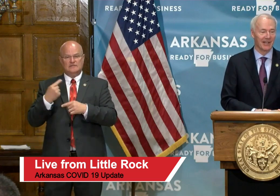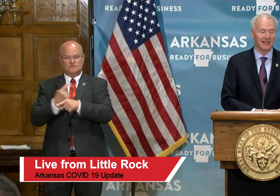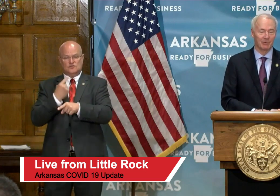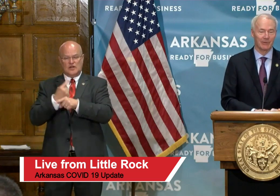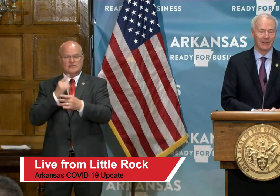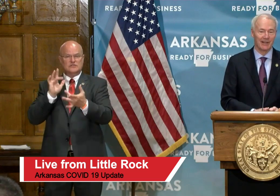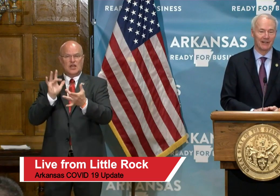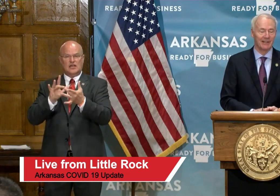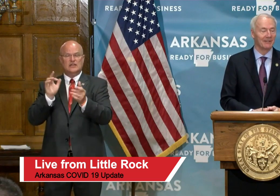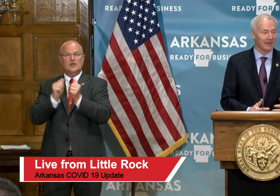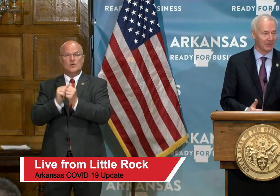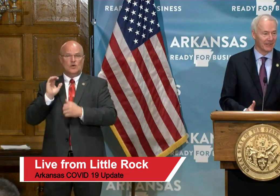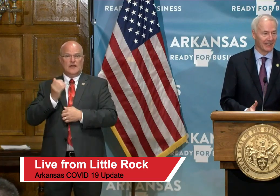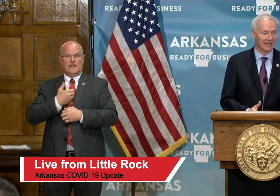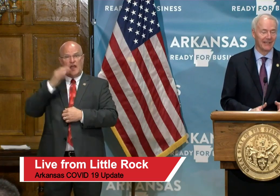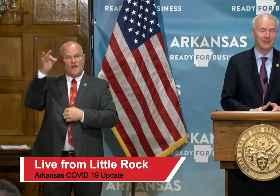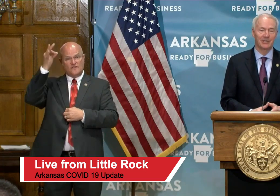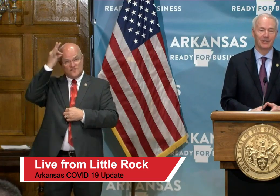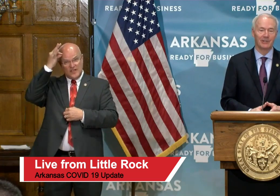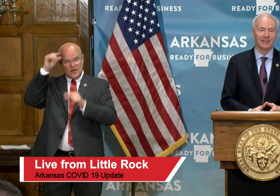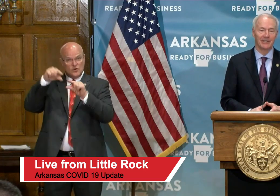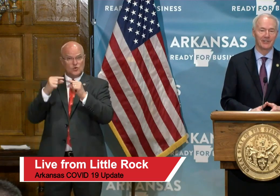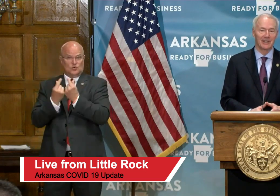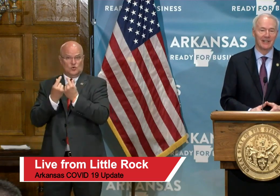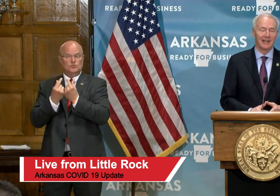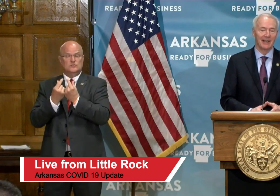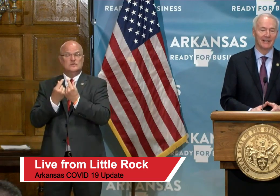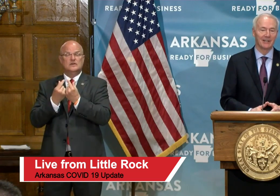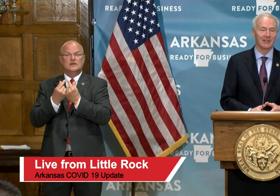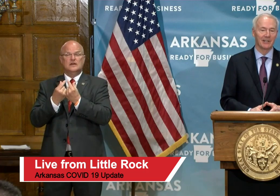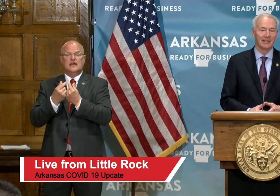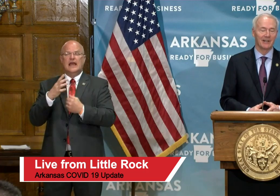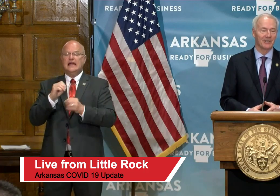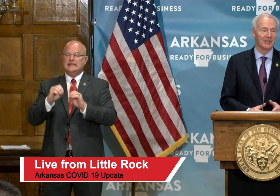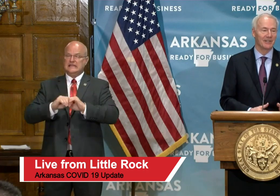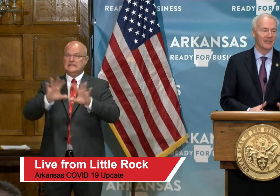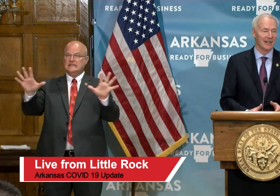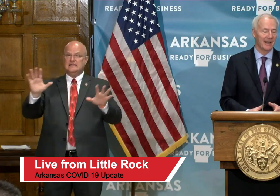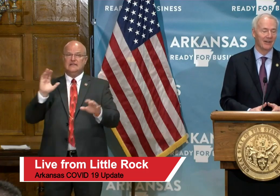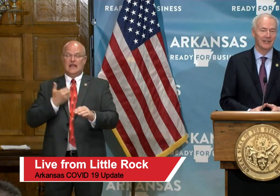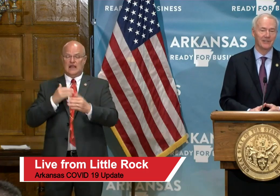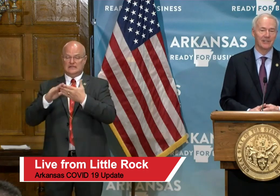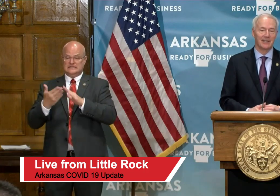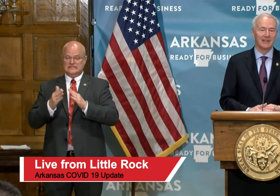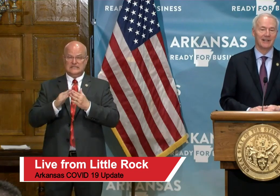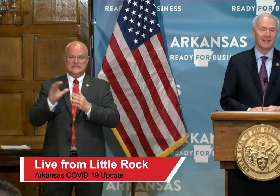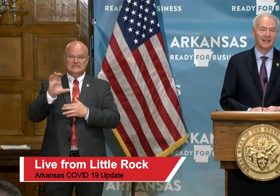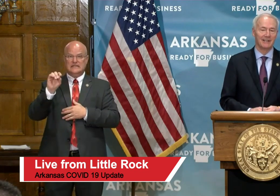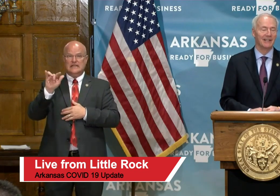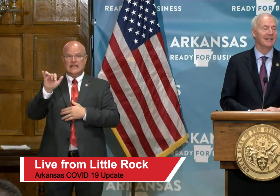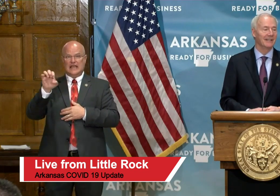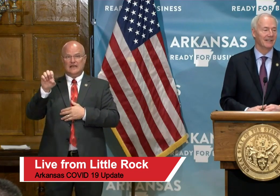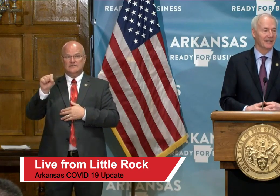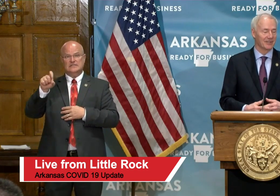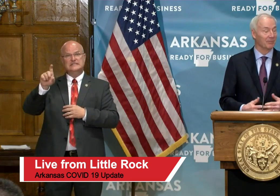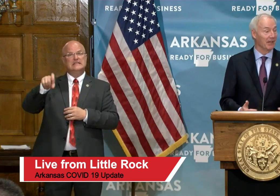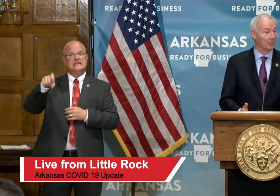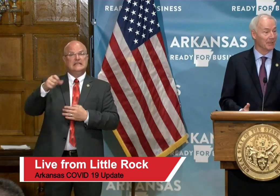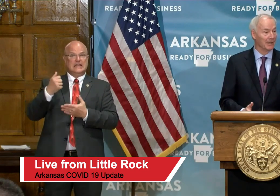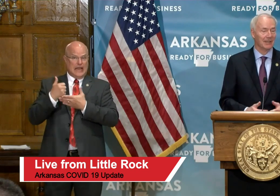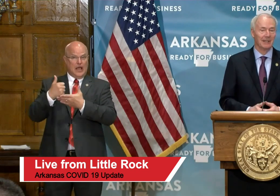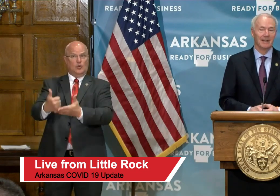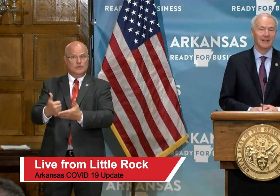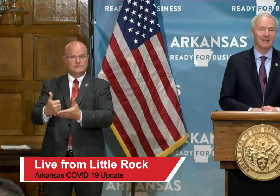regular contact with our federal delegation on this, and clearly our cities and counties need